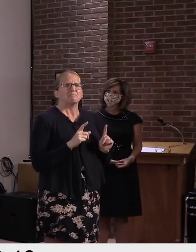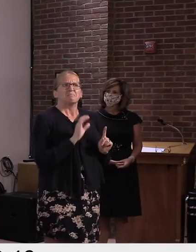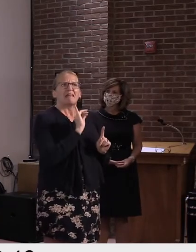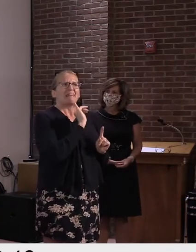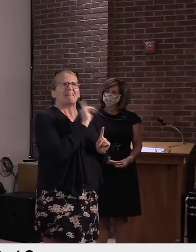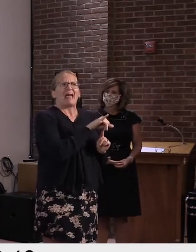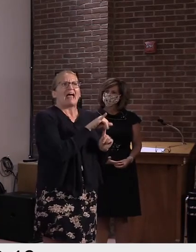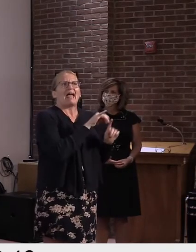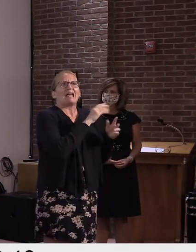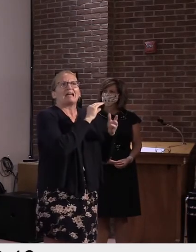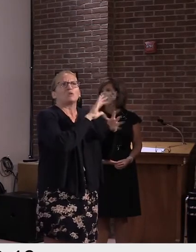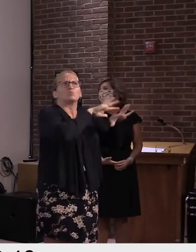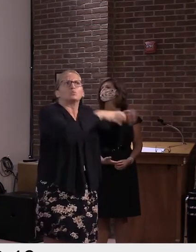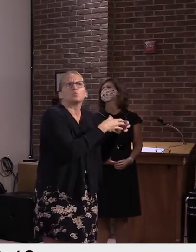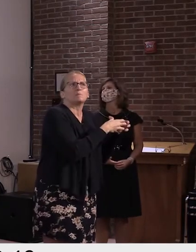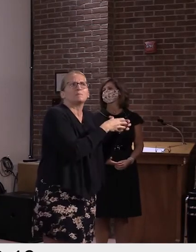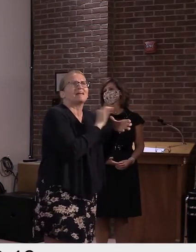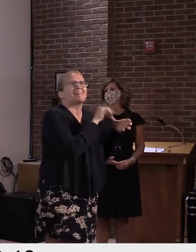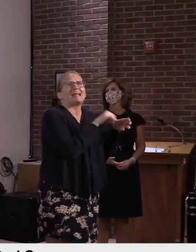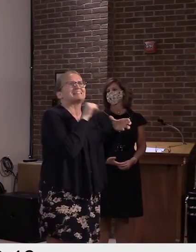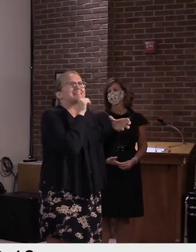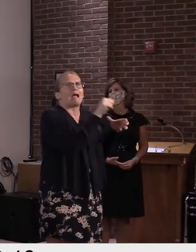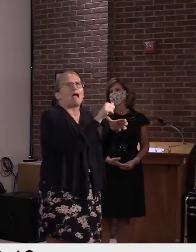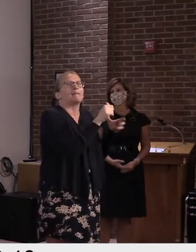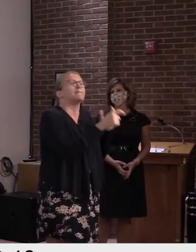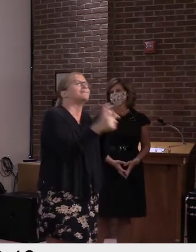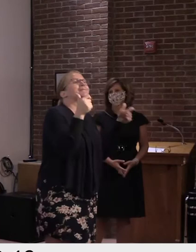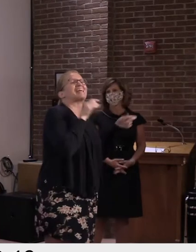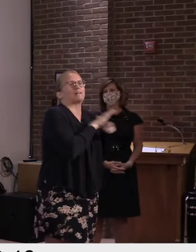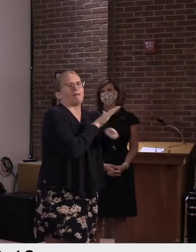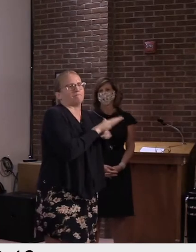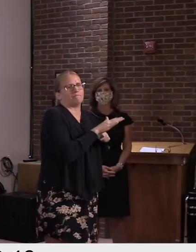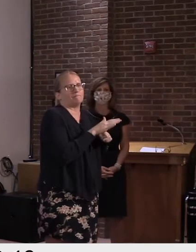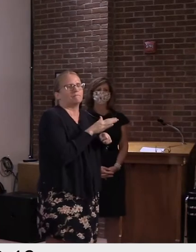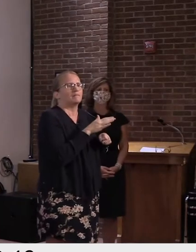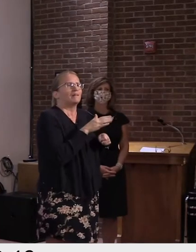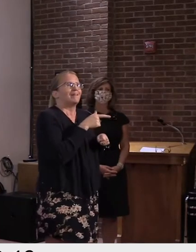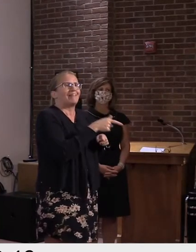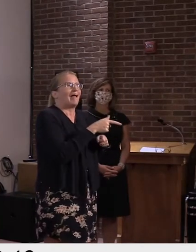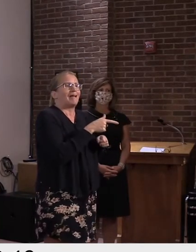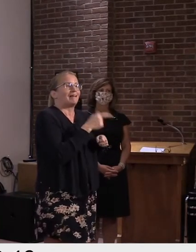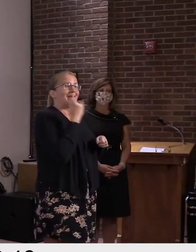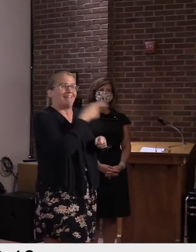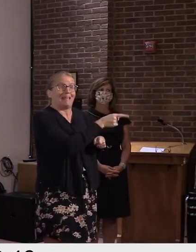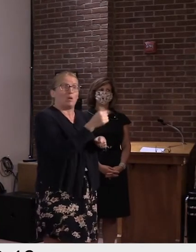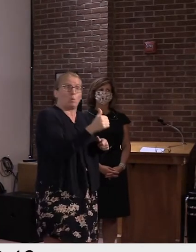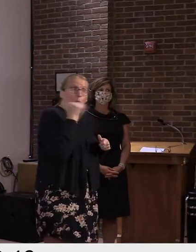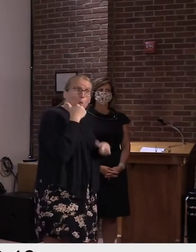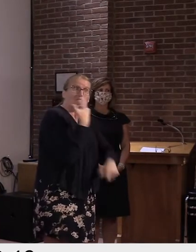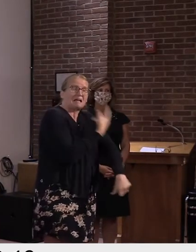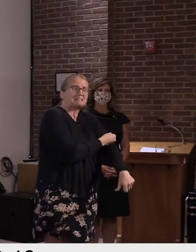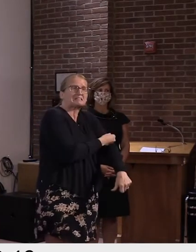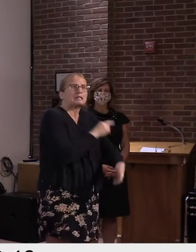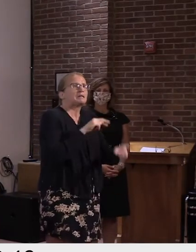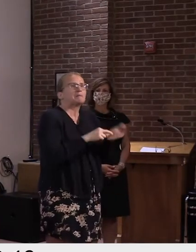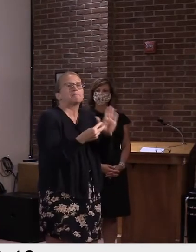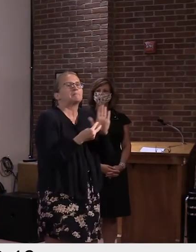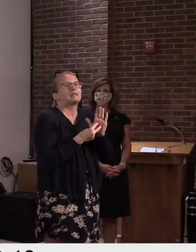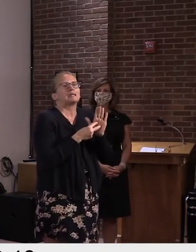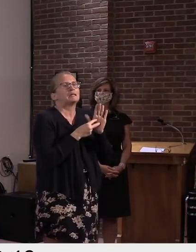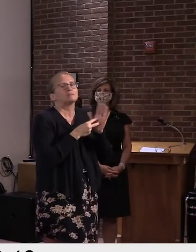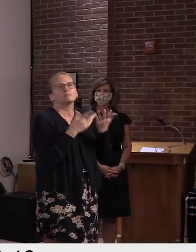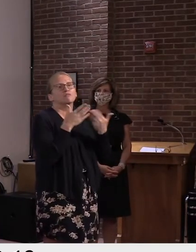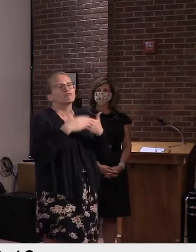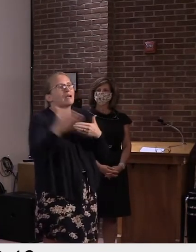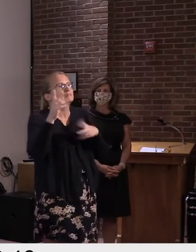our ability to really help the majority of Vermonters and prevent the spread of this very